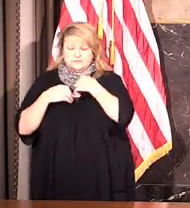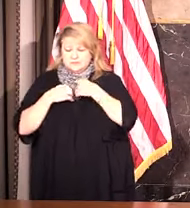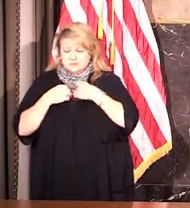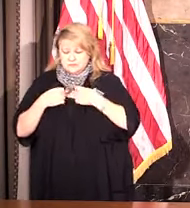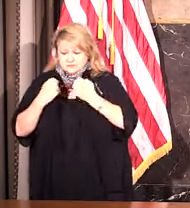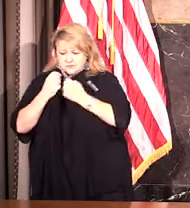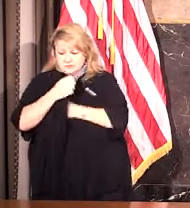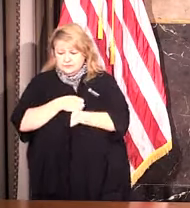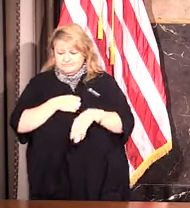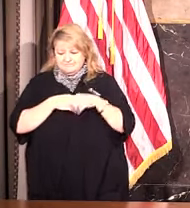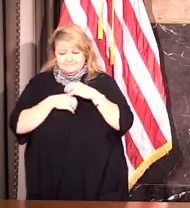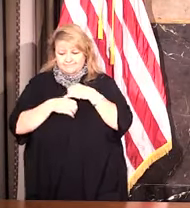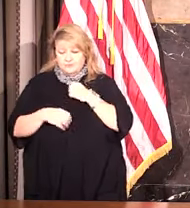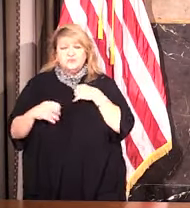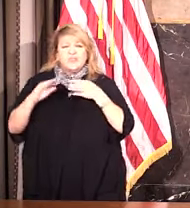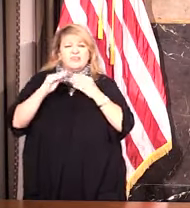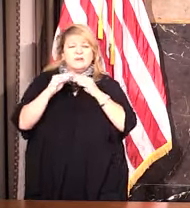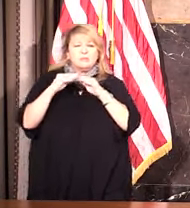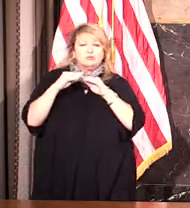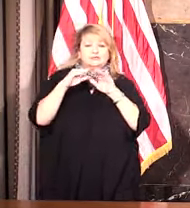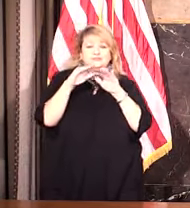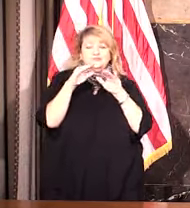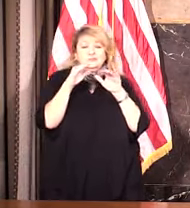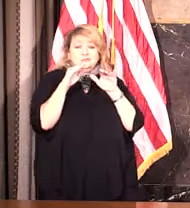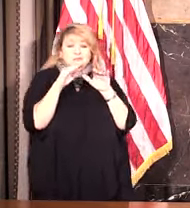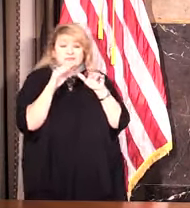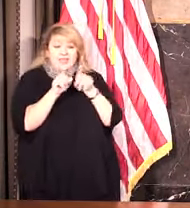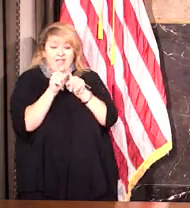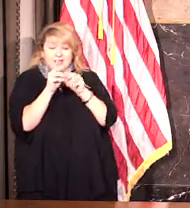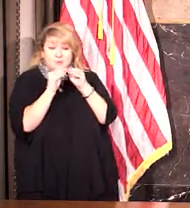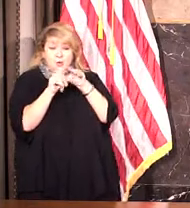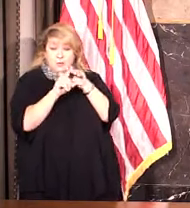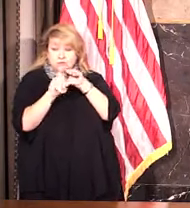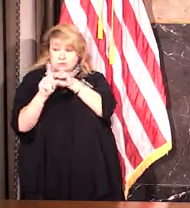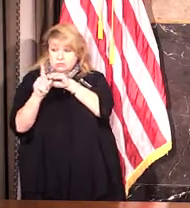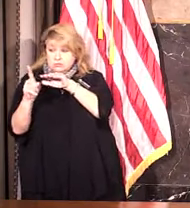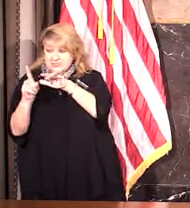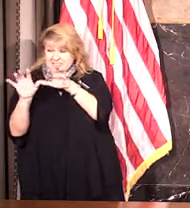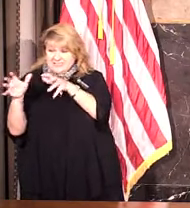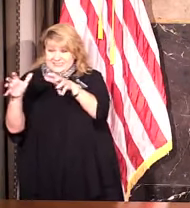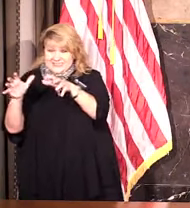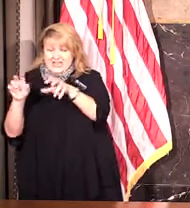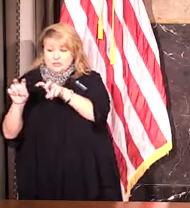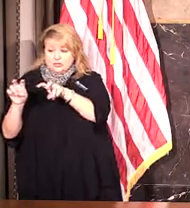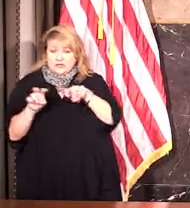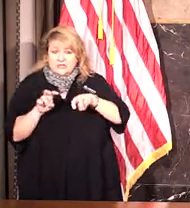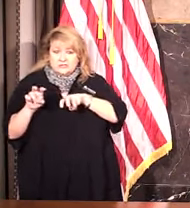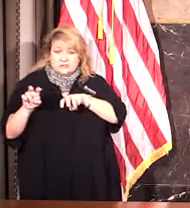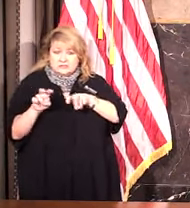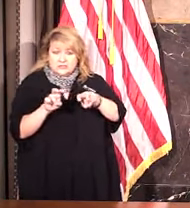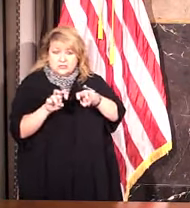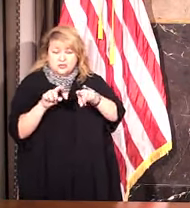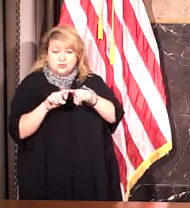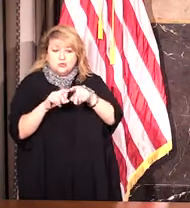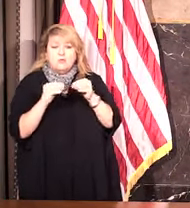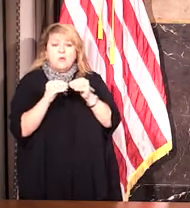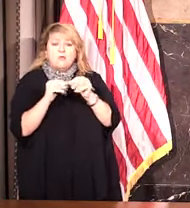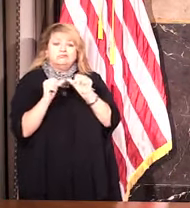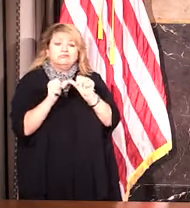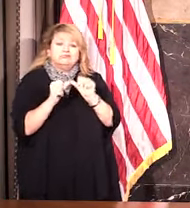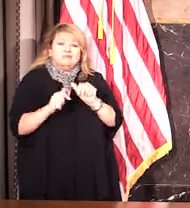These numbers are coming down as more evacuees transition out of shelter and into more